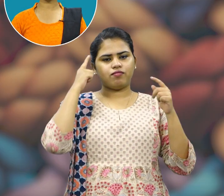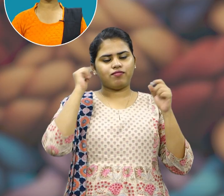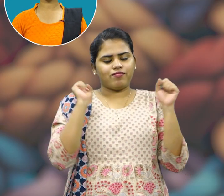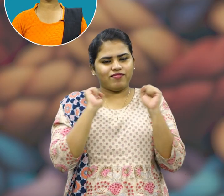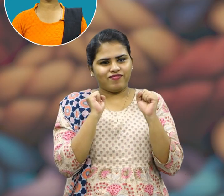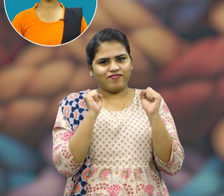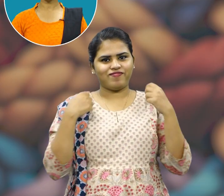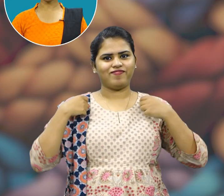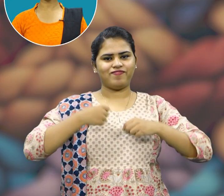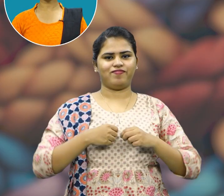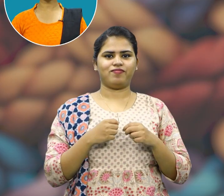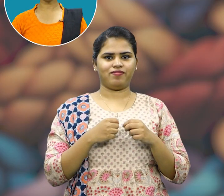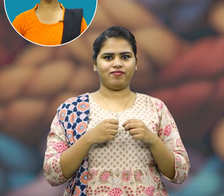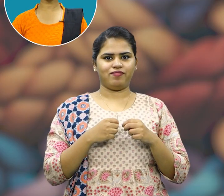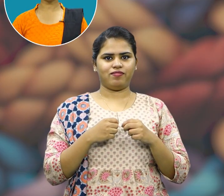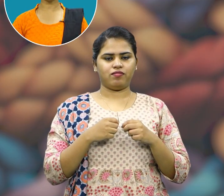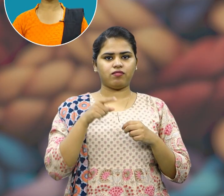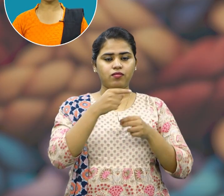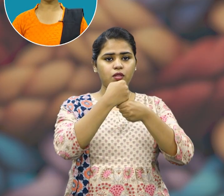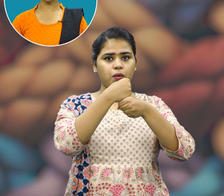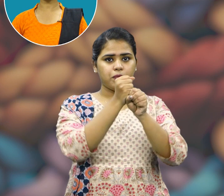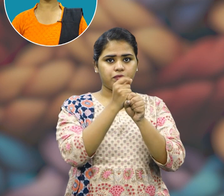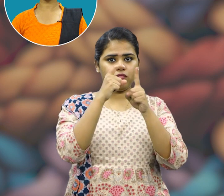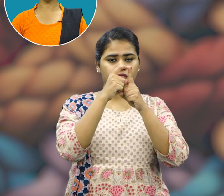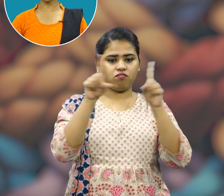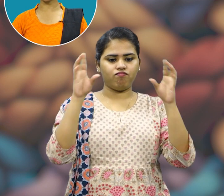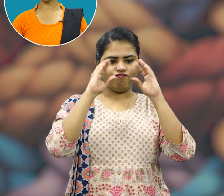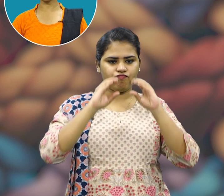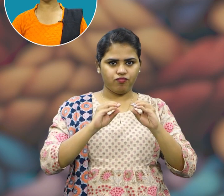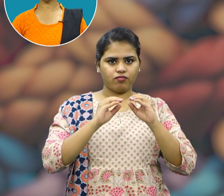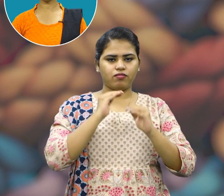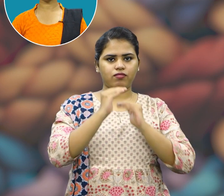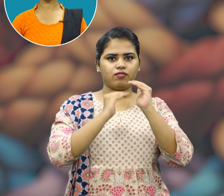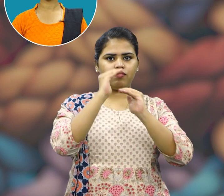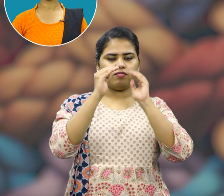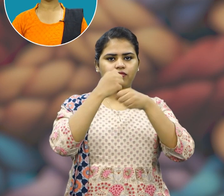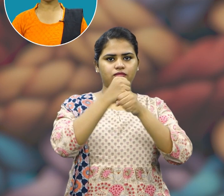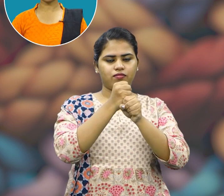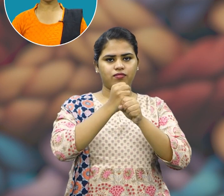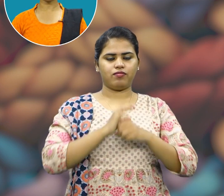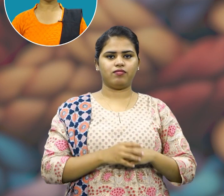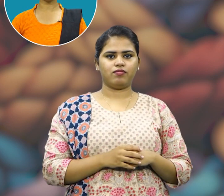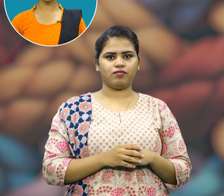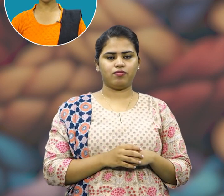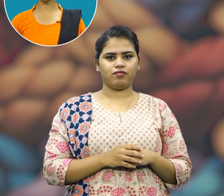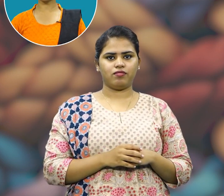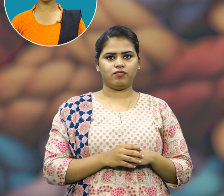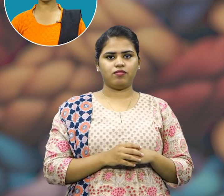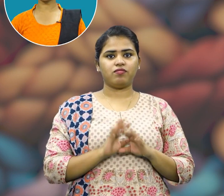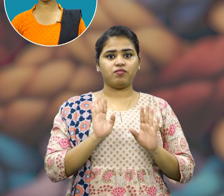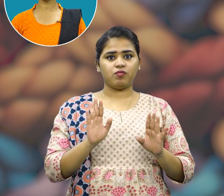wear, made by low hazard manufacturing process, but they are